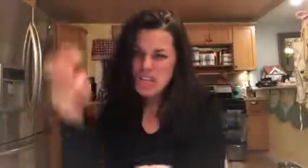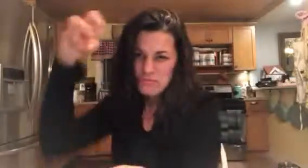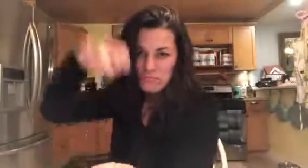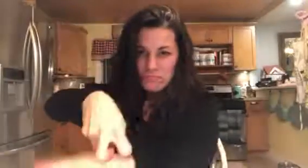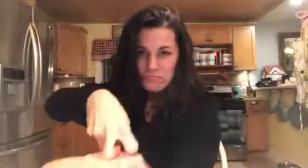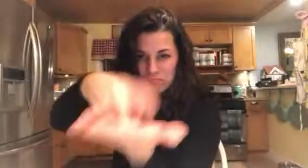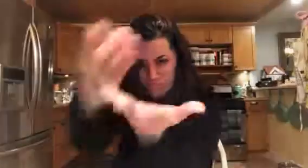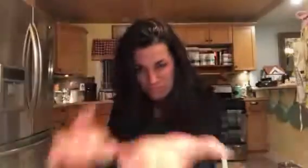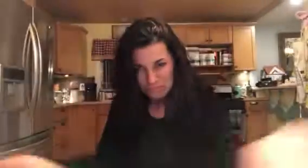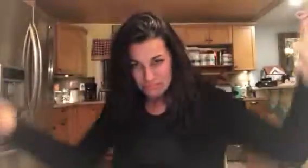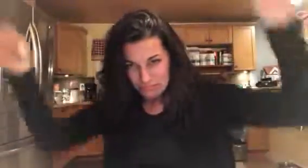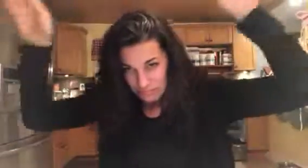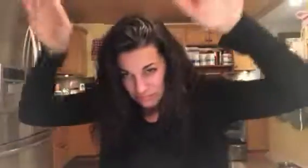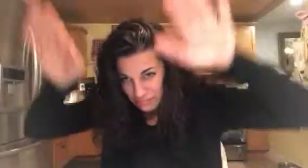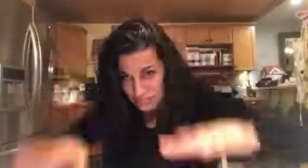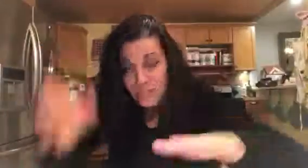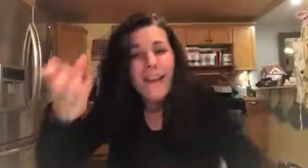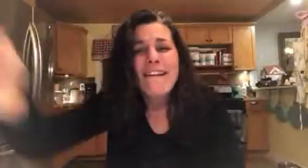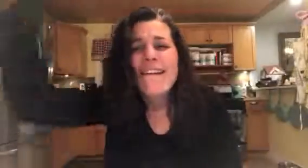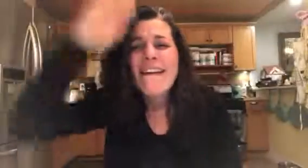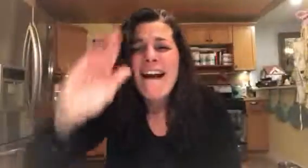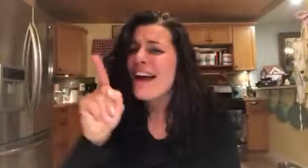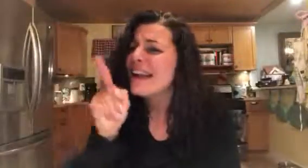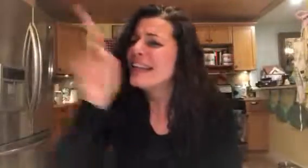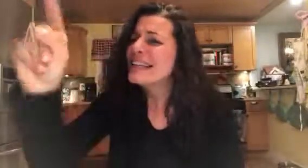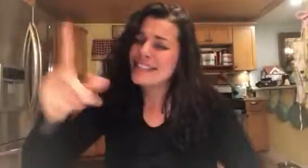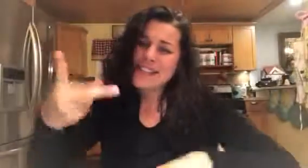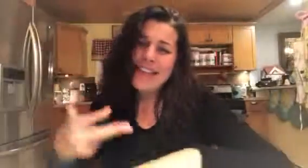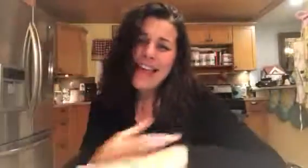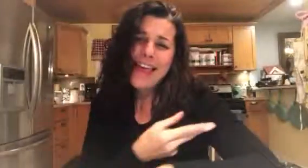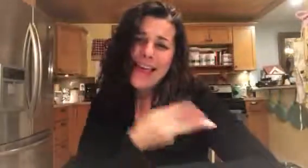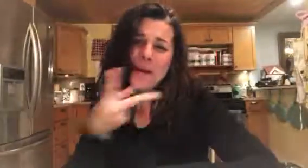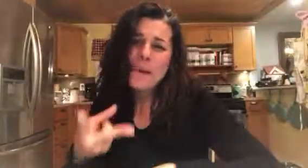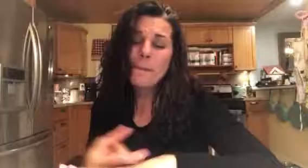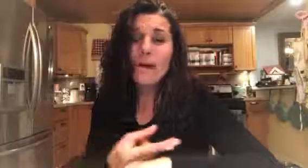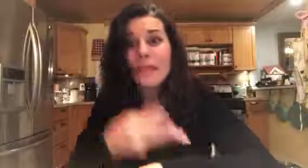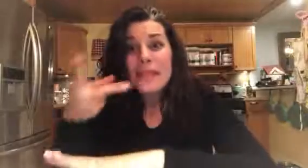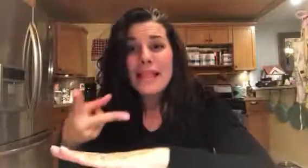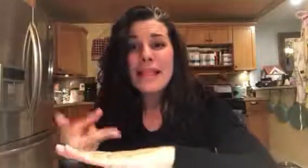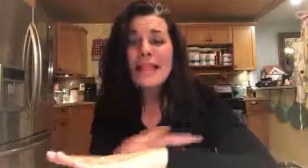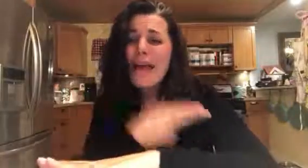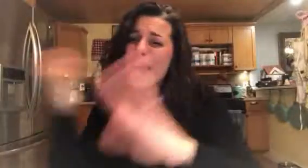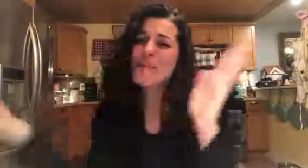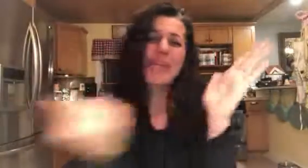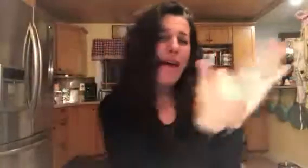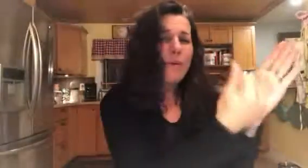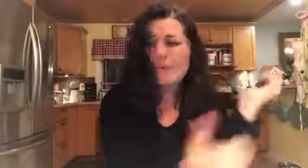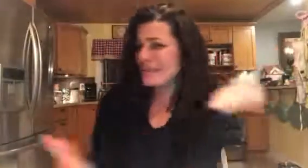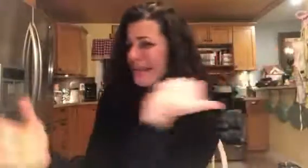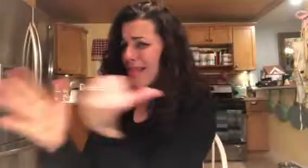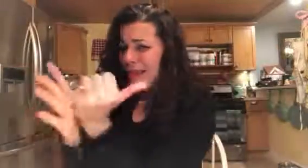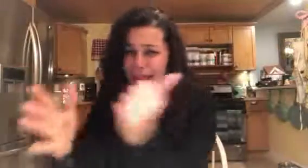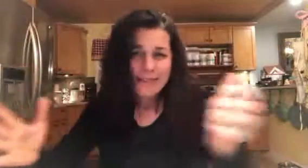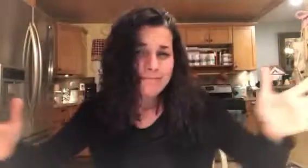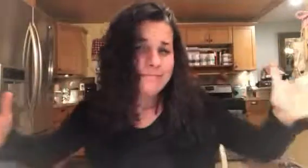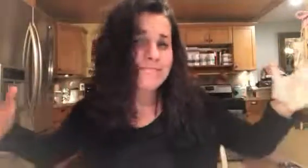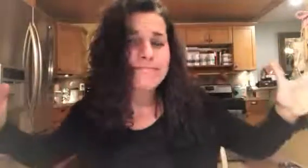before Him. Our God is a Lamb, the Lamb that was slain for